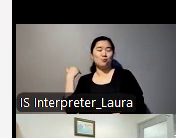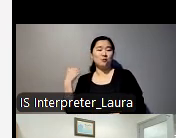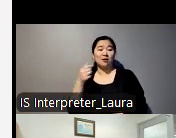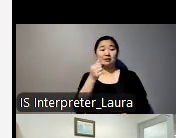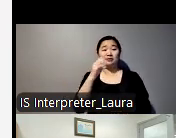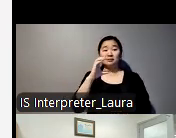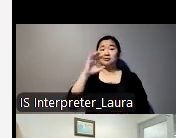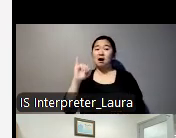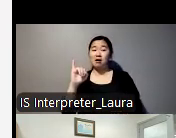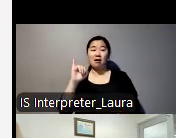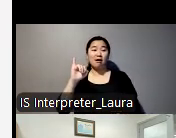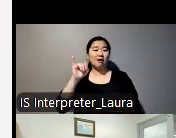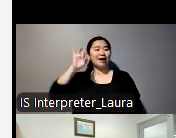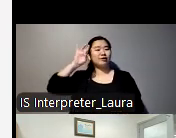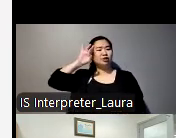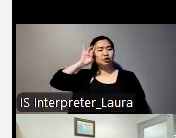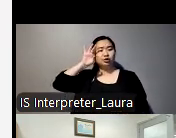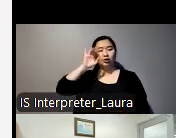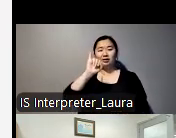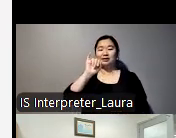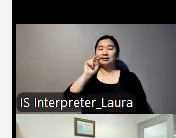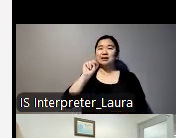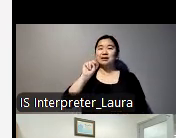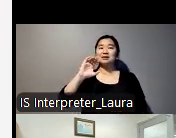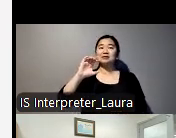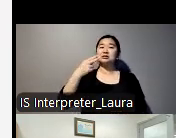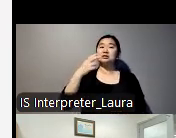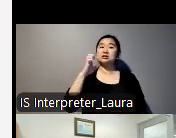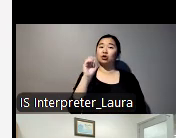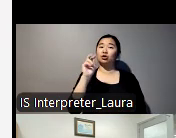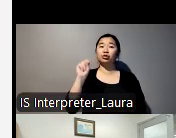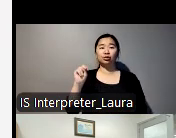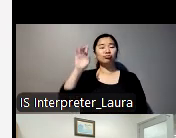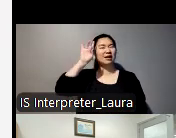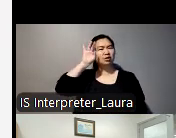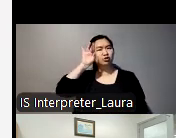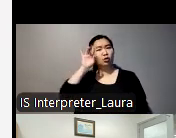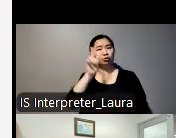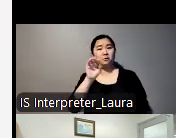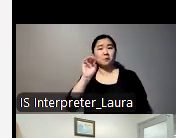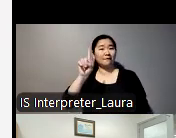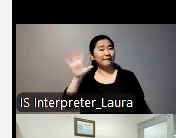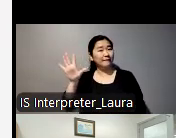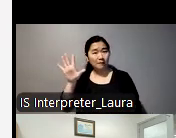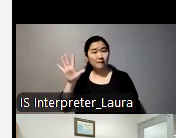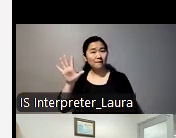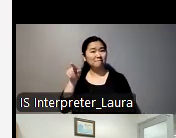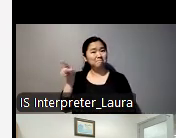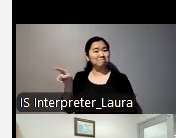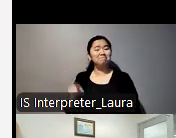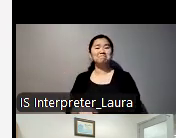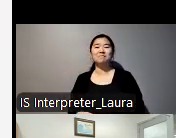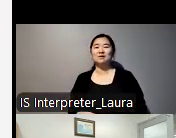Former CRPD member Montian Buntan and Hyung-sik Kim, with